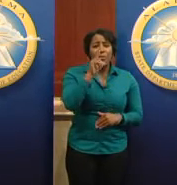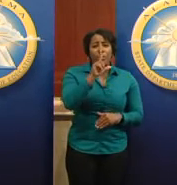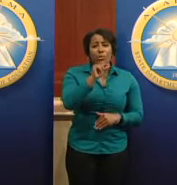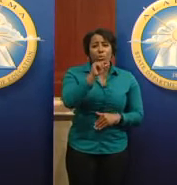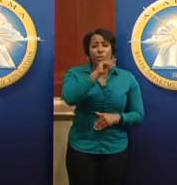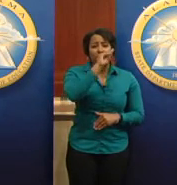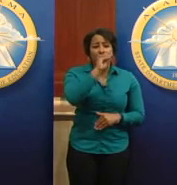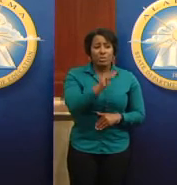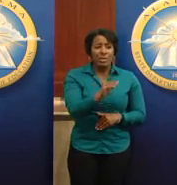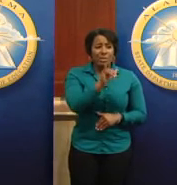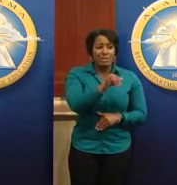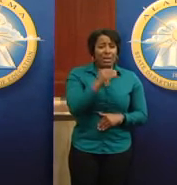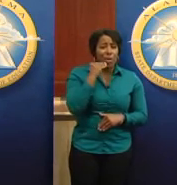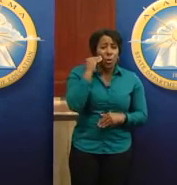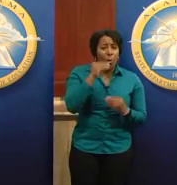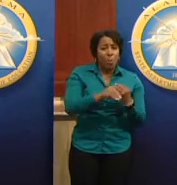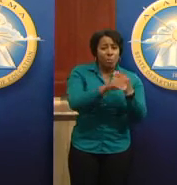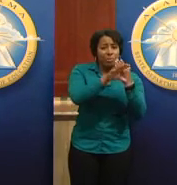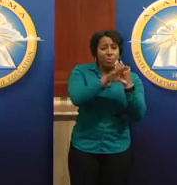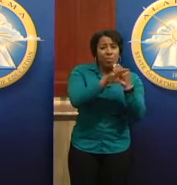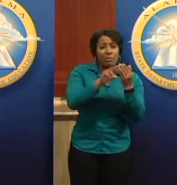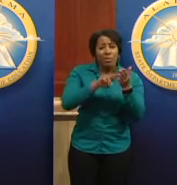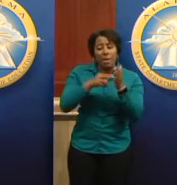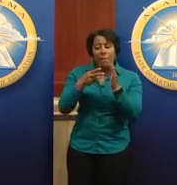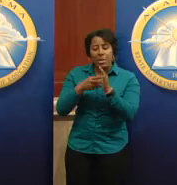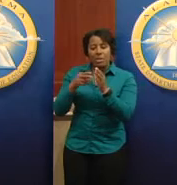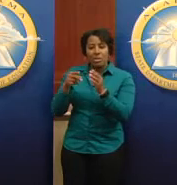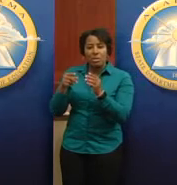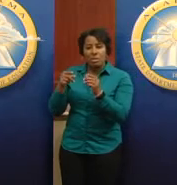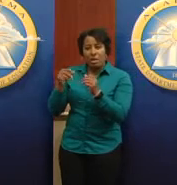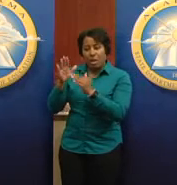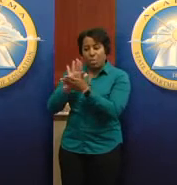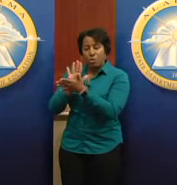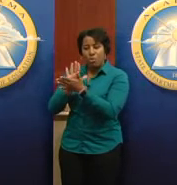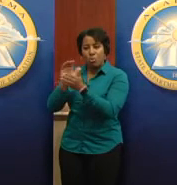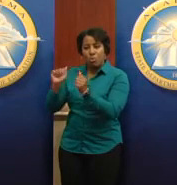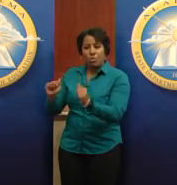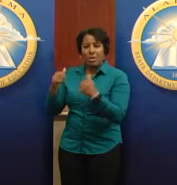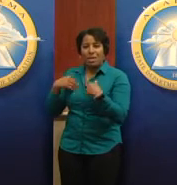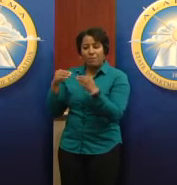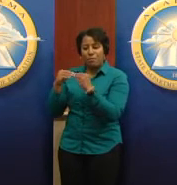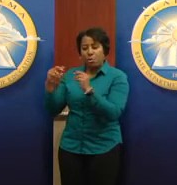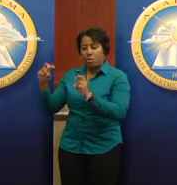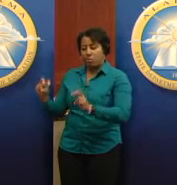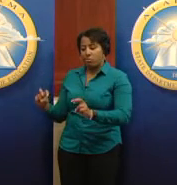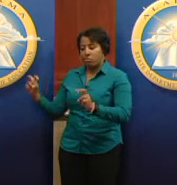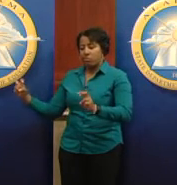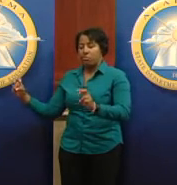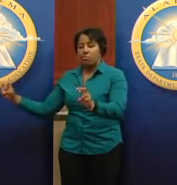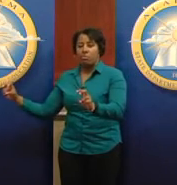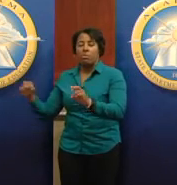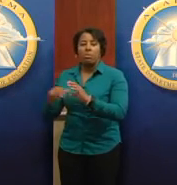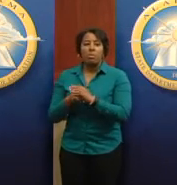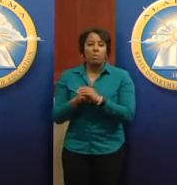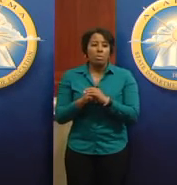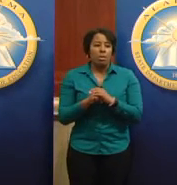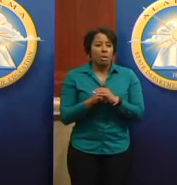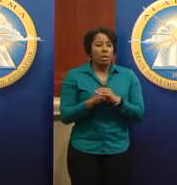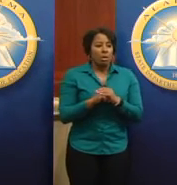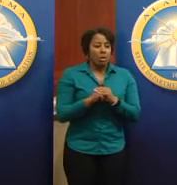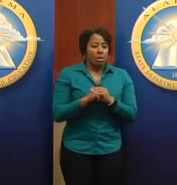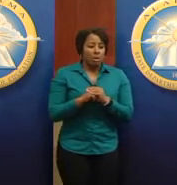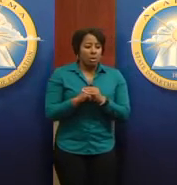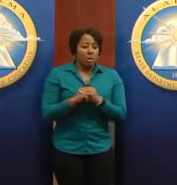spread to other children out more. We are not requiring by any means some of the very best guidance